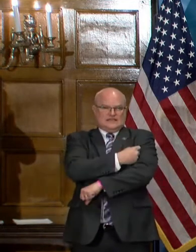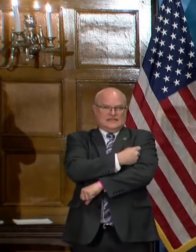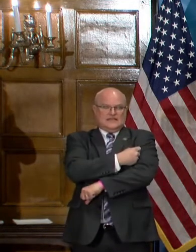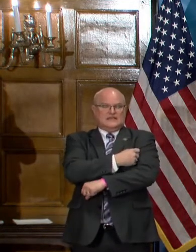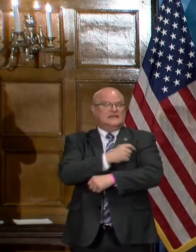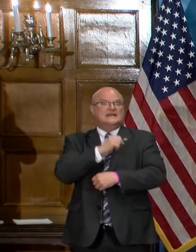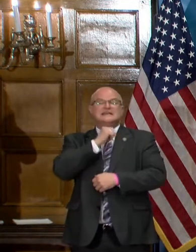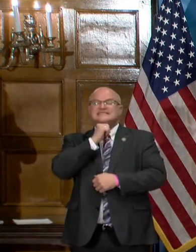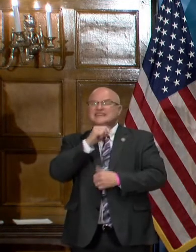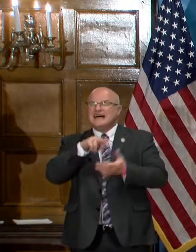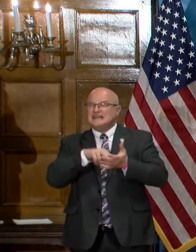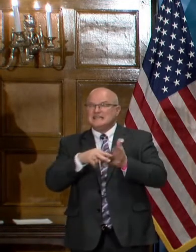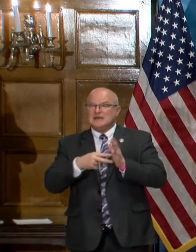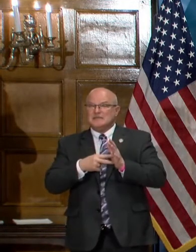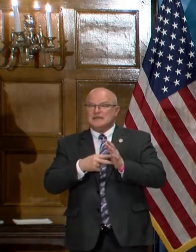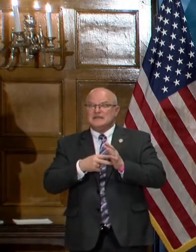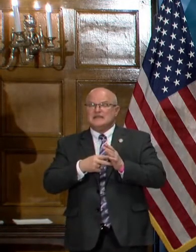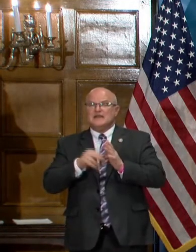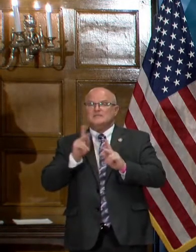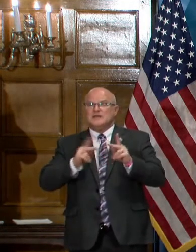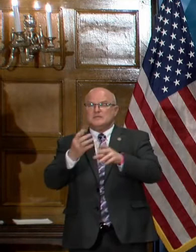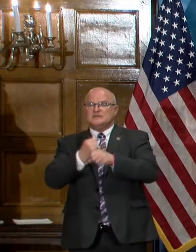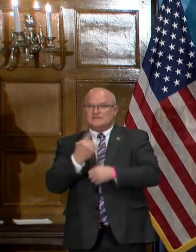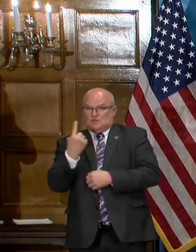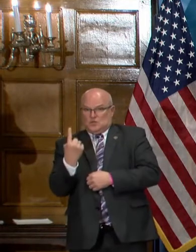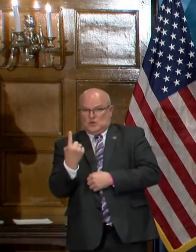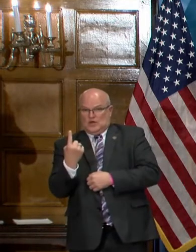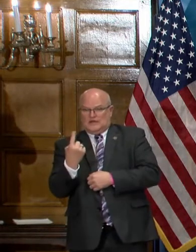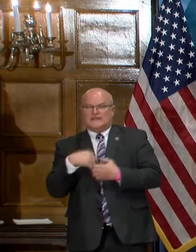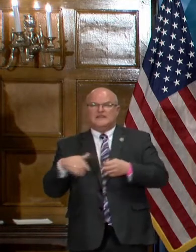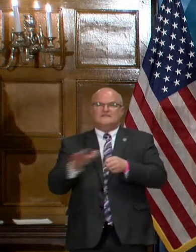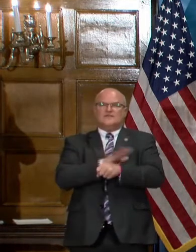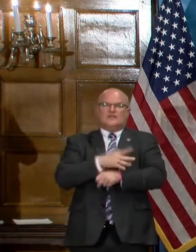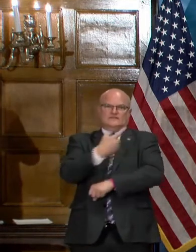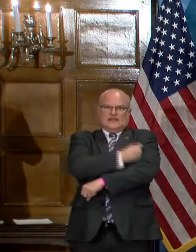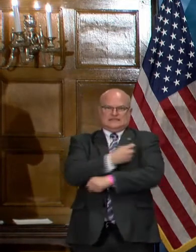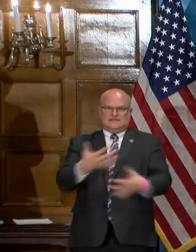does not take into account those that have received one dose. That's fully vaccinated.